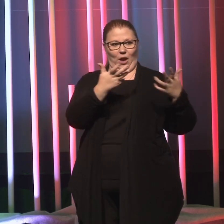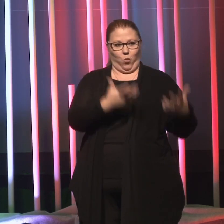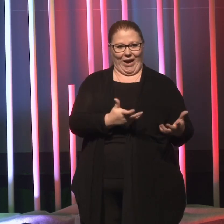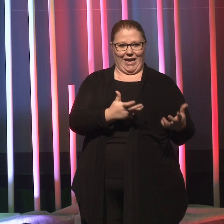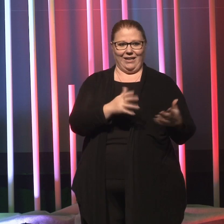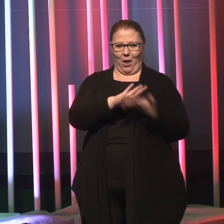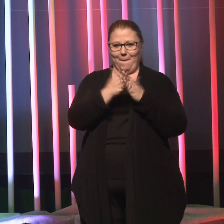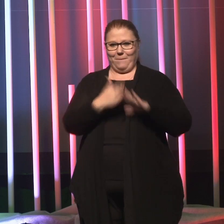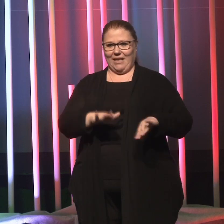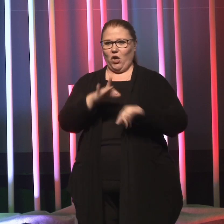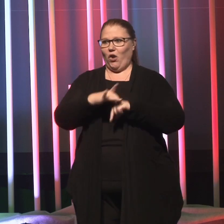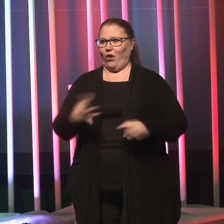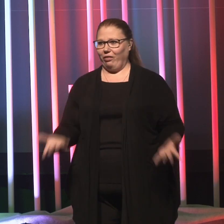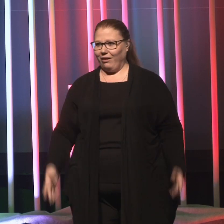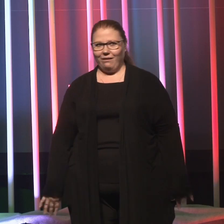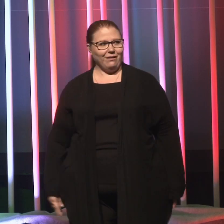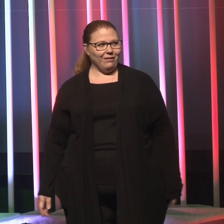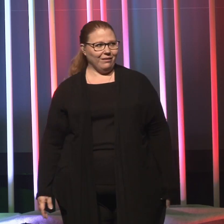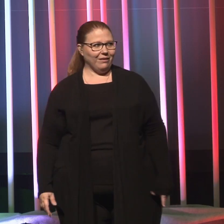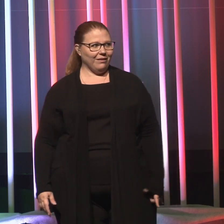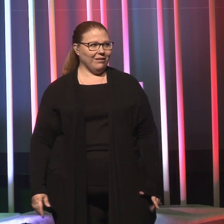earth.